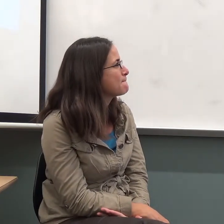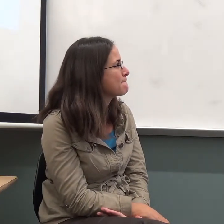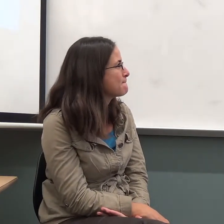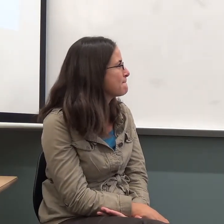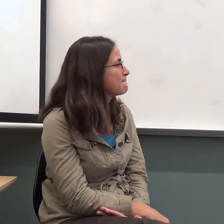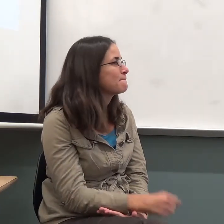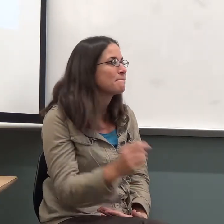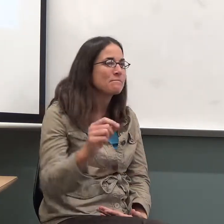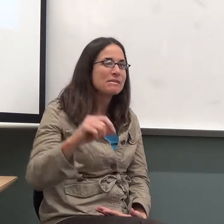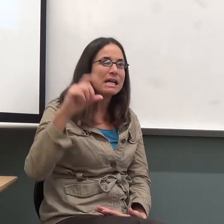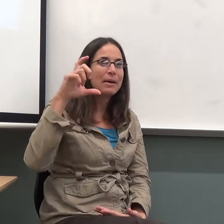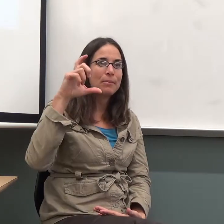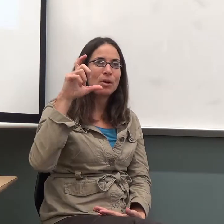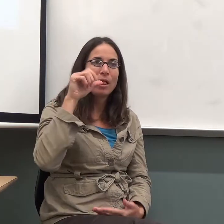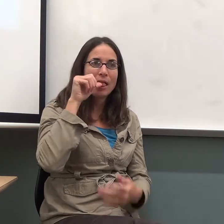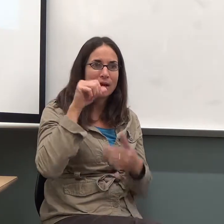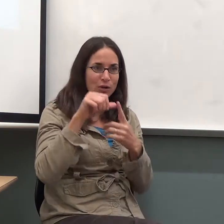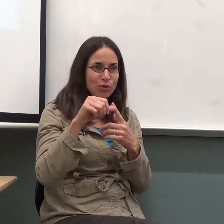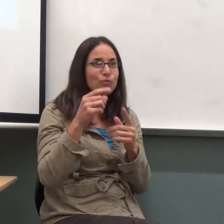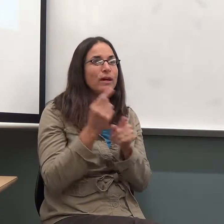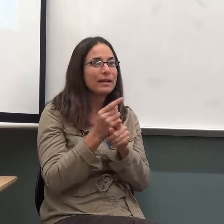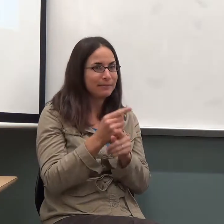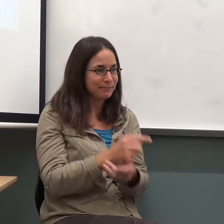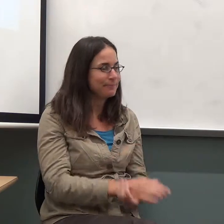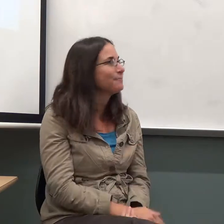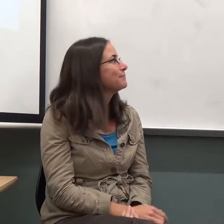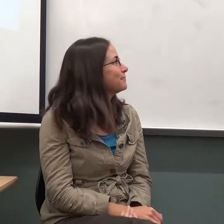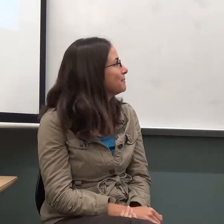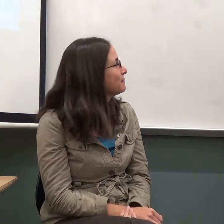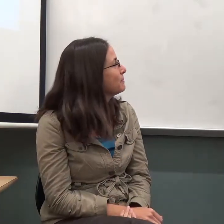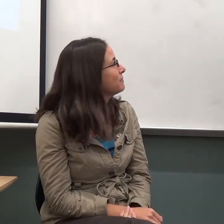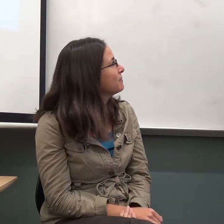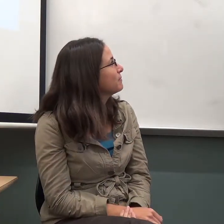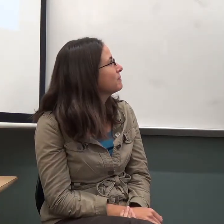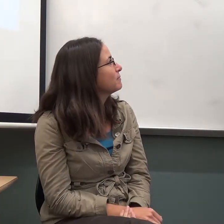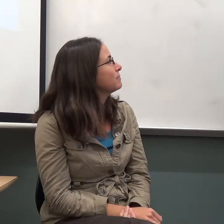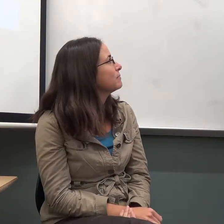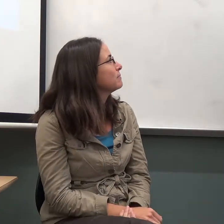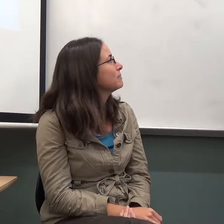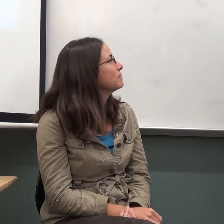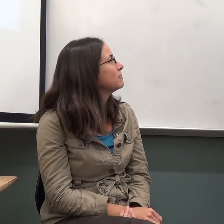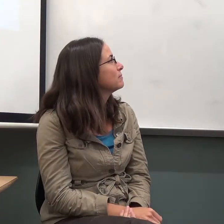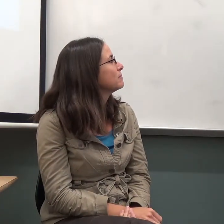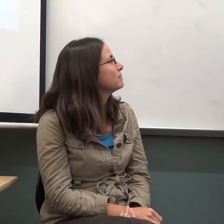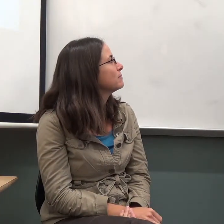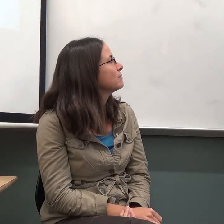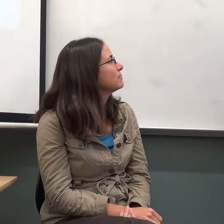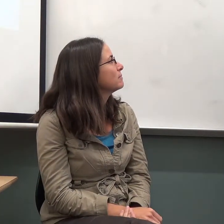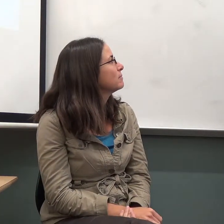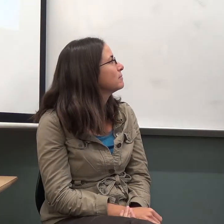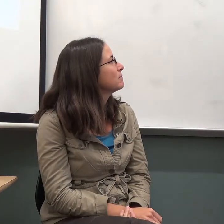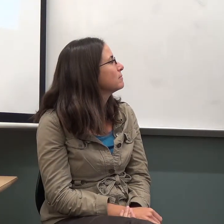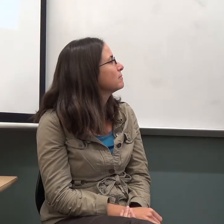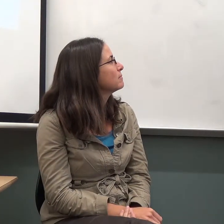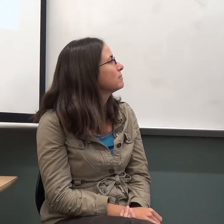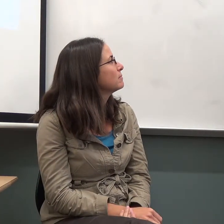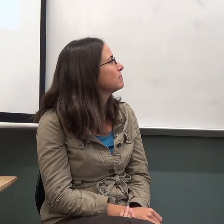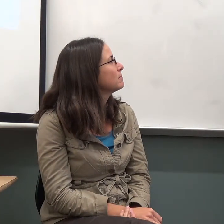capital letters. Comma. So we're going to fix this. Oh, hang on. During and then when Halloween is a proper noun, isn't